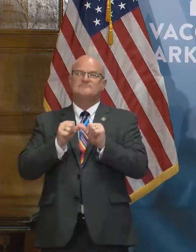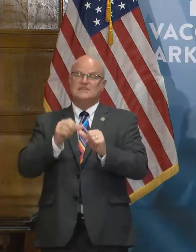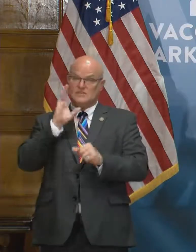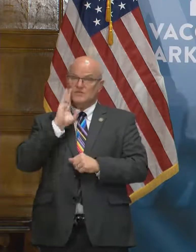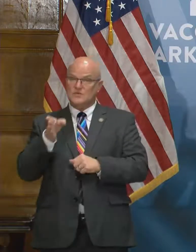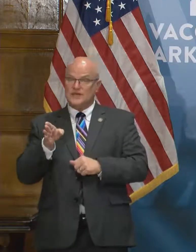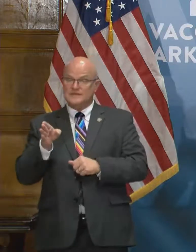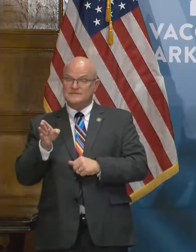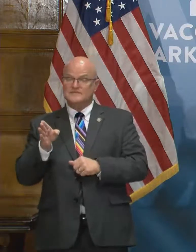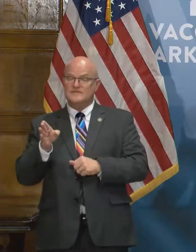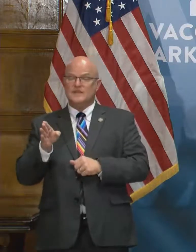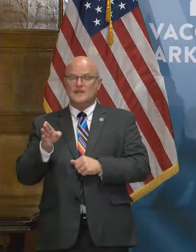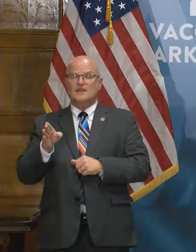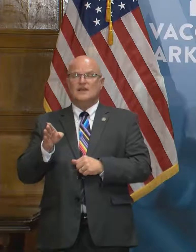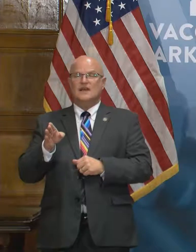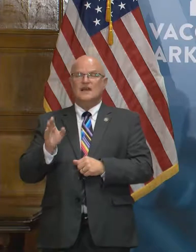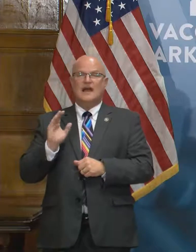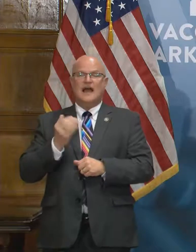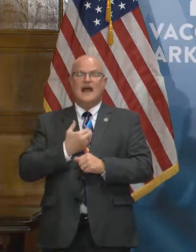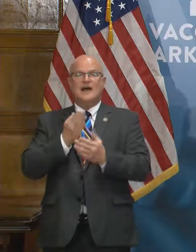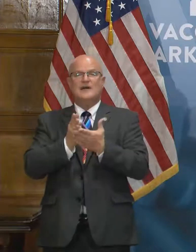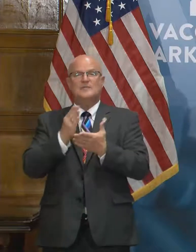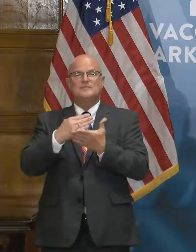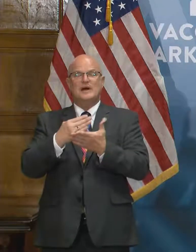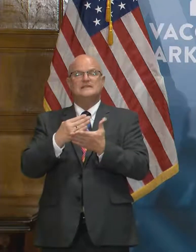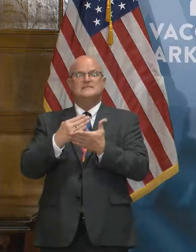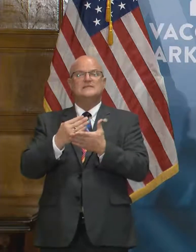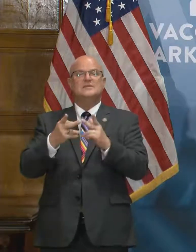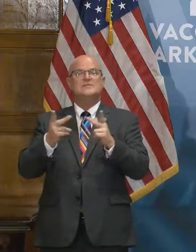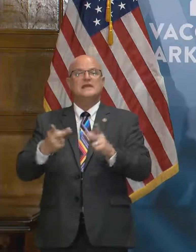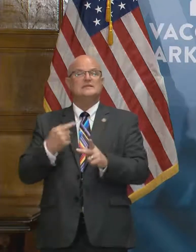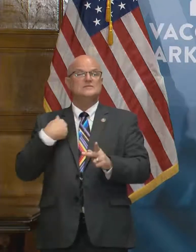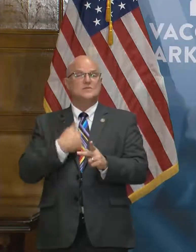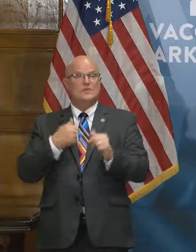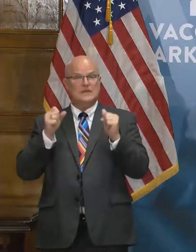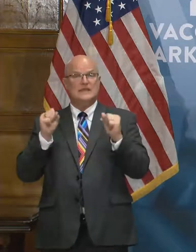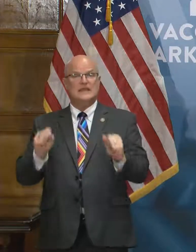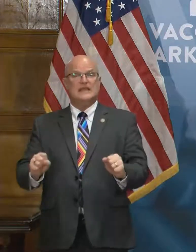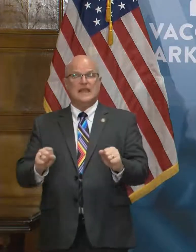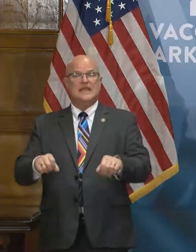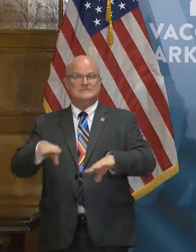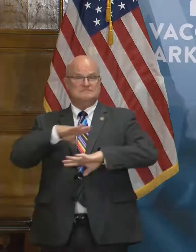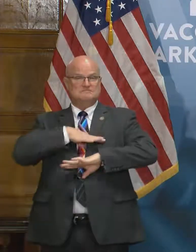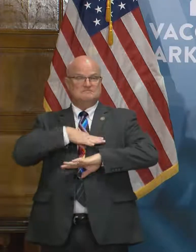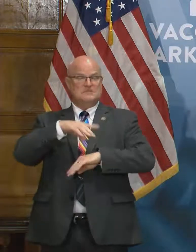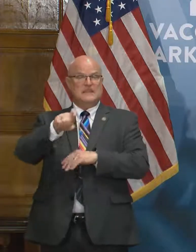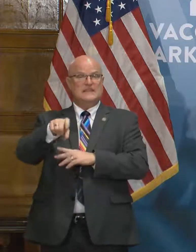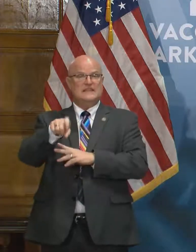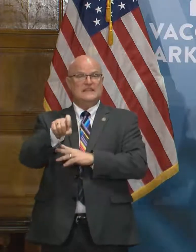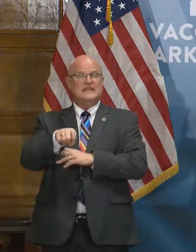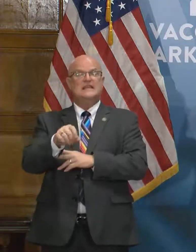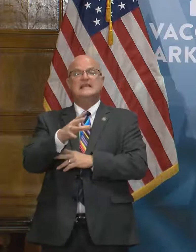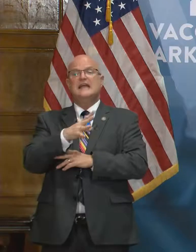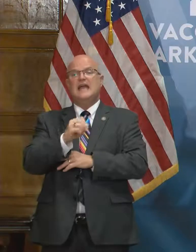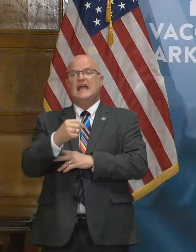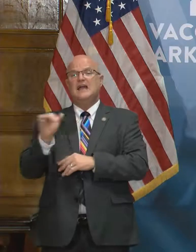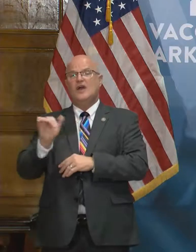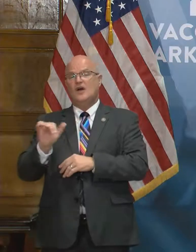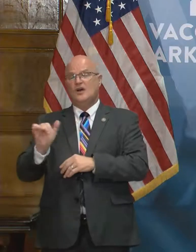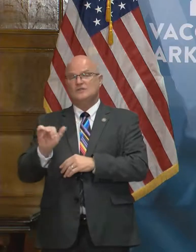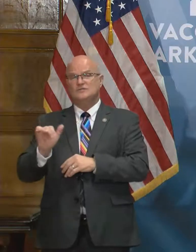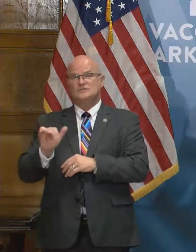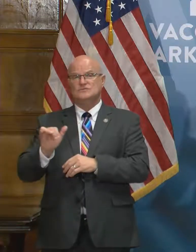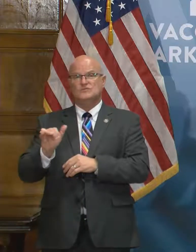so. And our budget is in a position that we can meet those needs, and we can